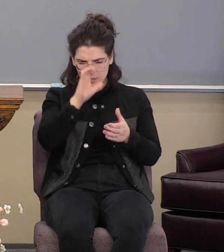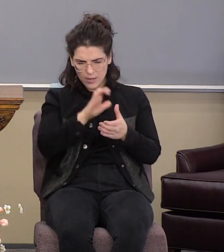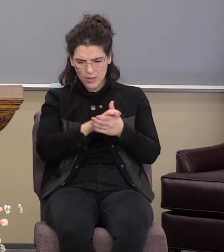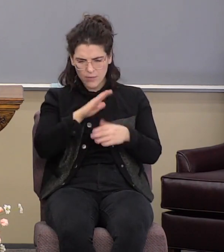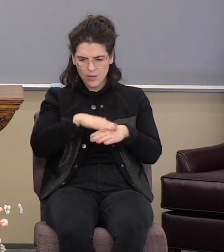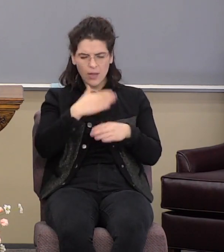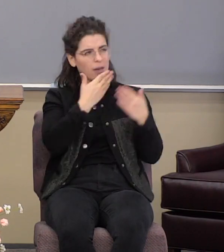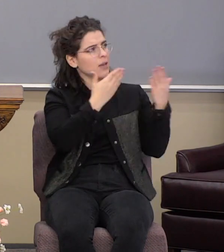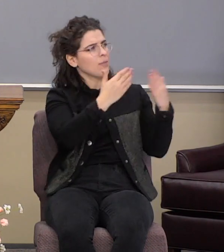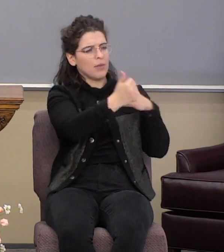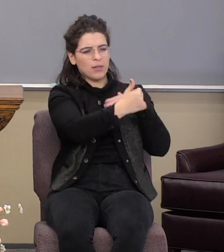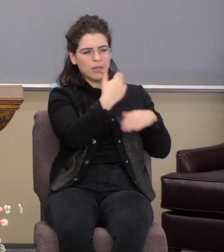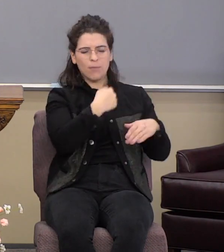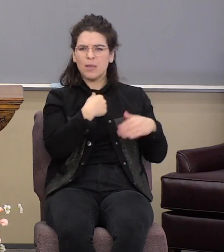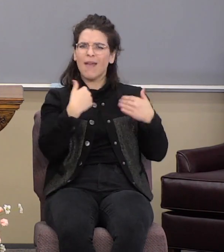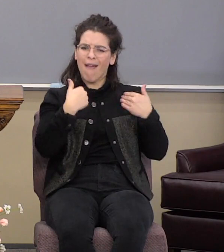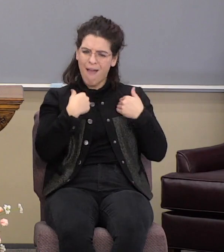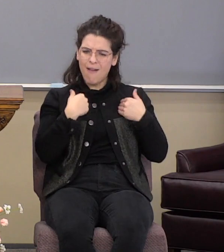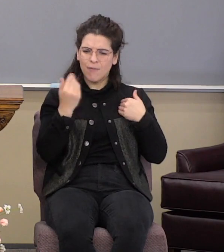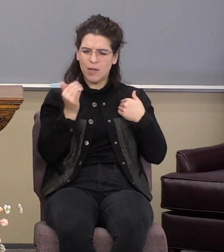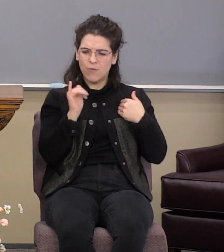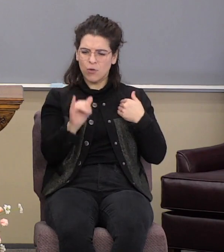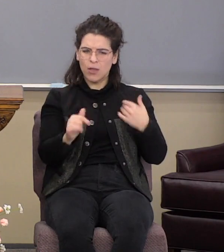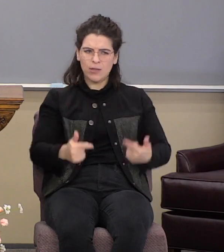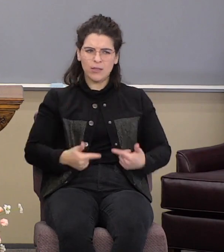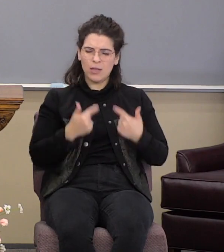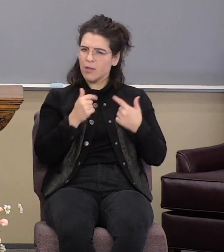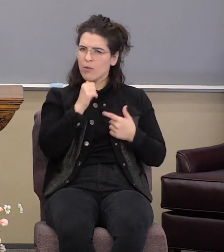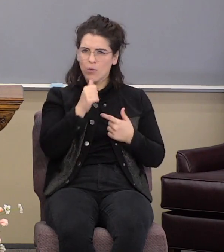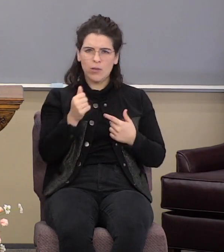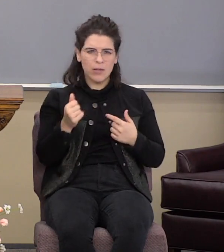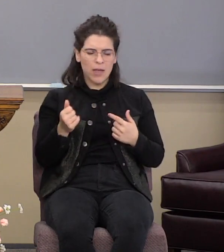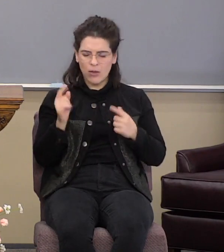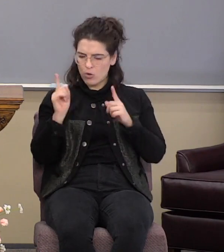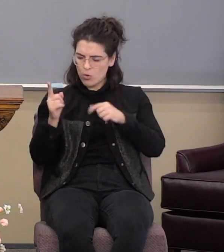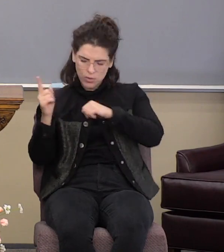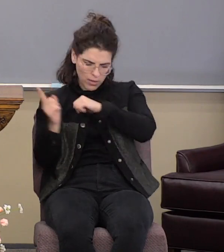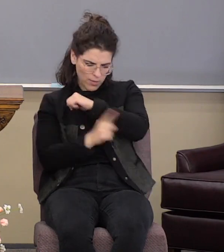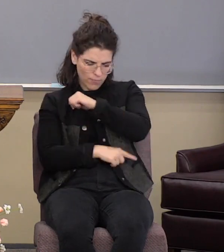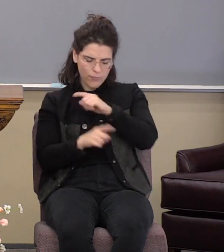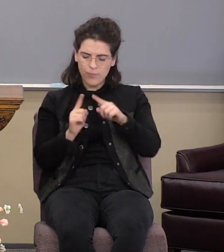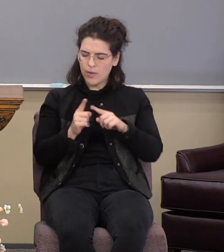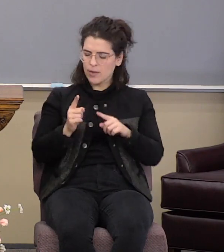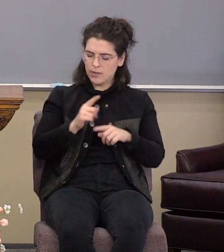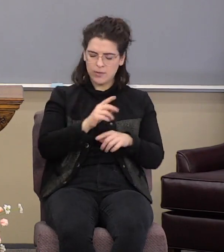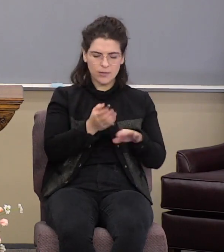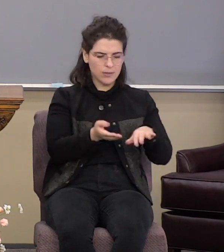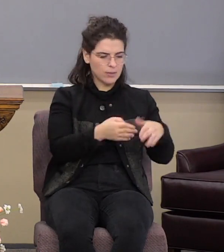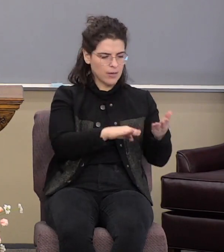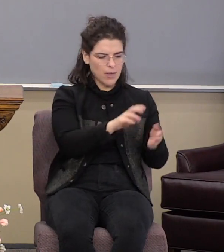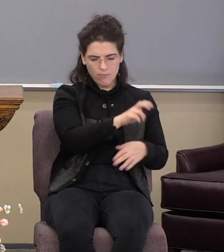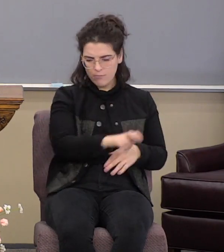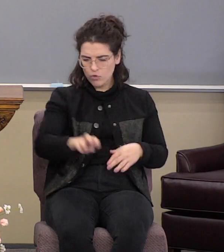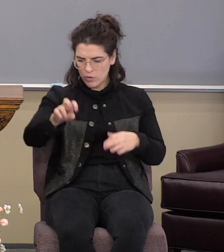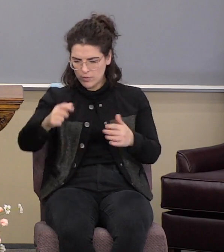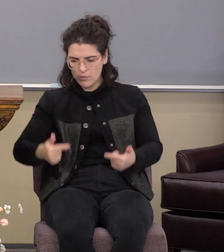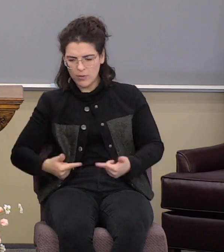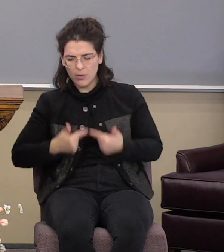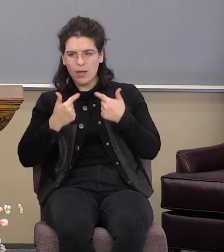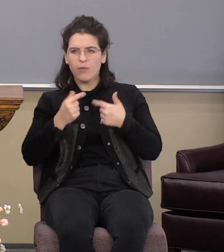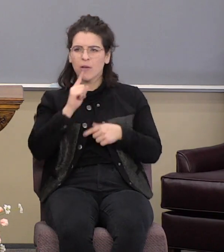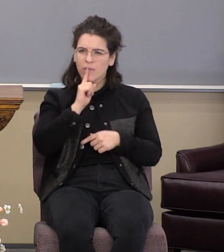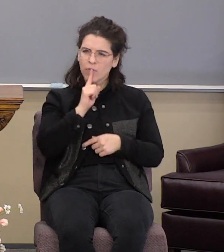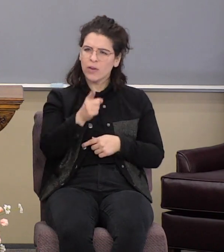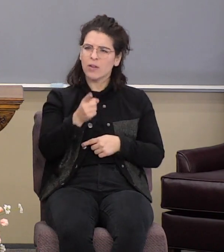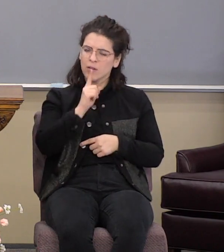that sent me hath everlasting life, and shall not come into condemnation, but is passed from death unto life. Verily,